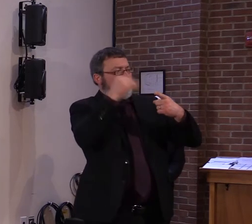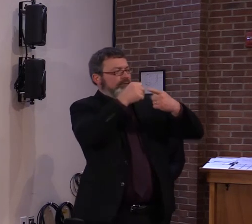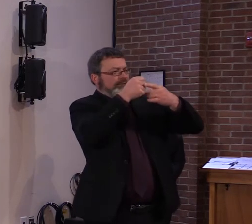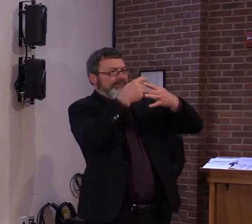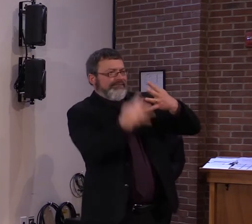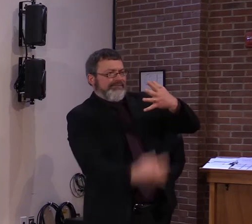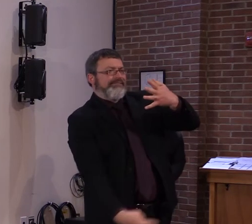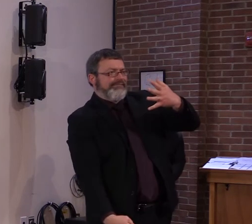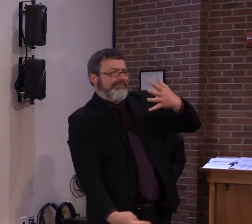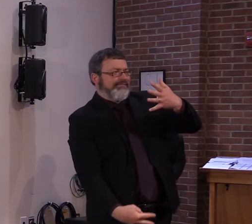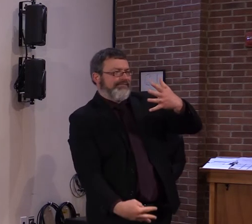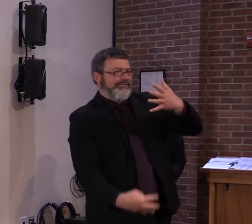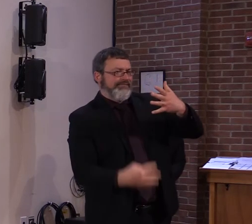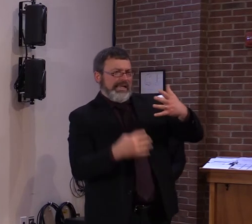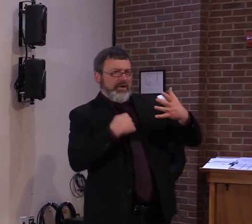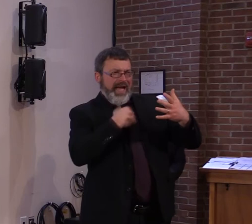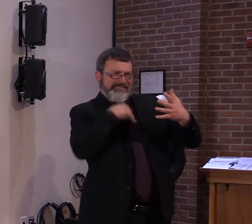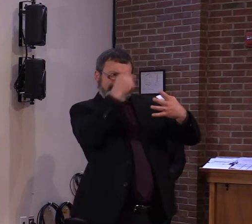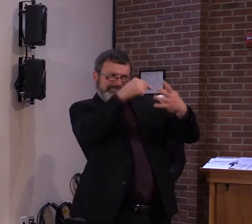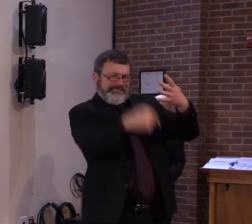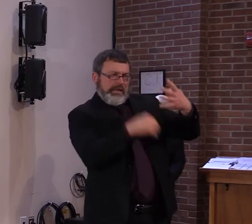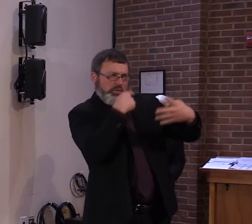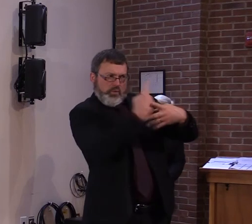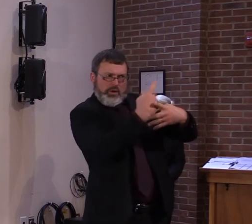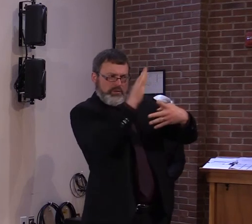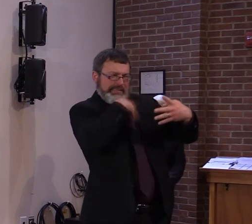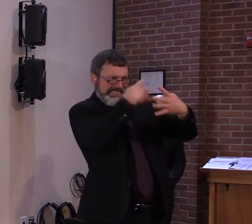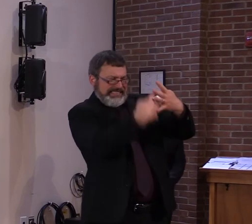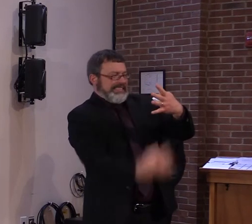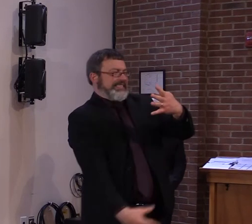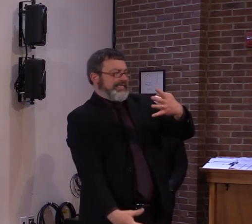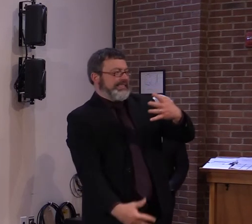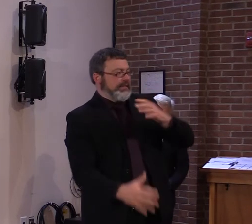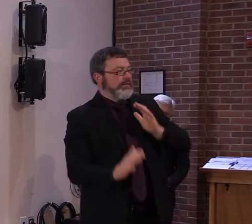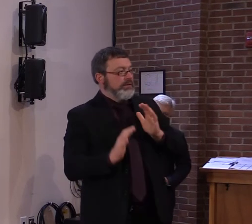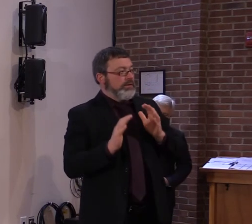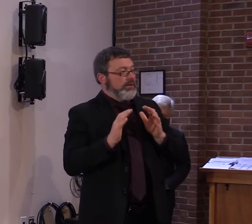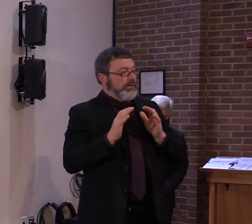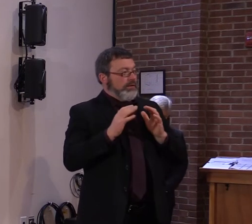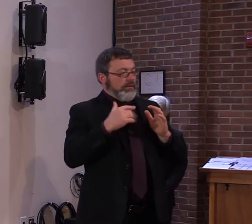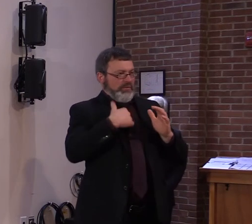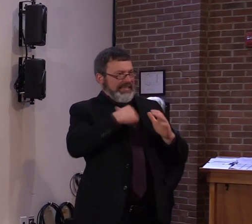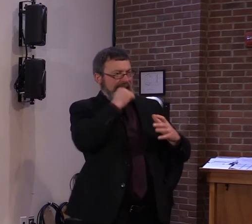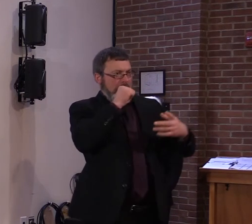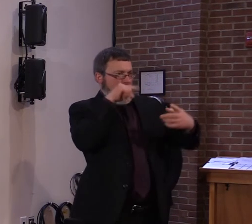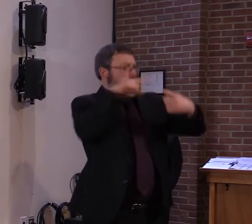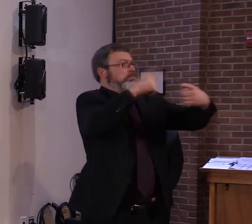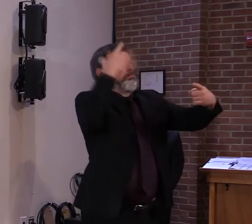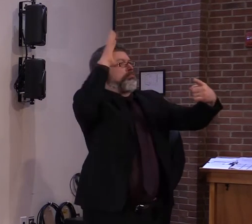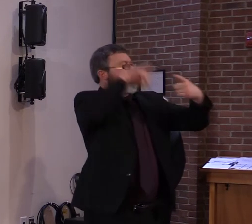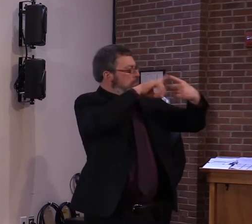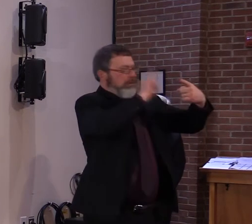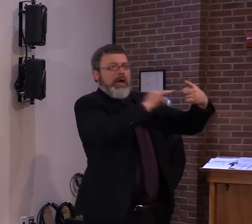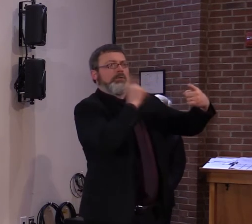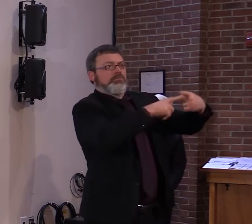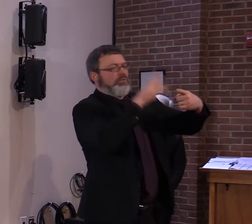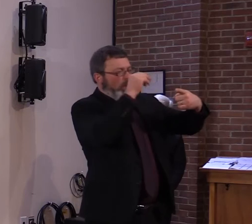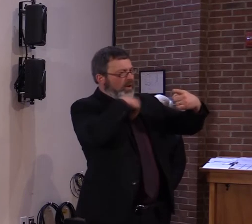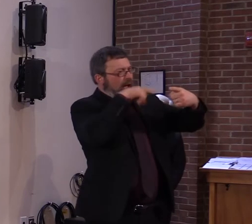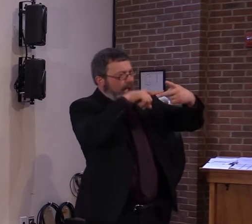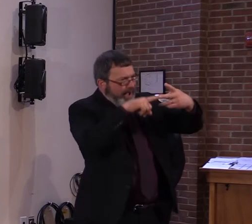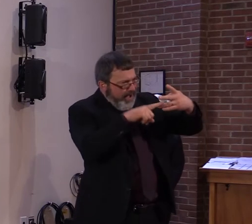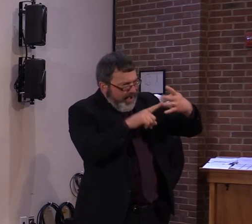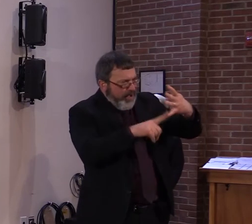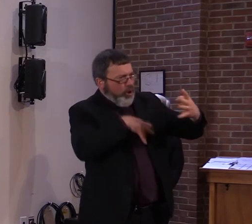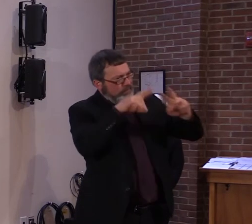would arbitrarily say, based on one metric alone, that we needed to do something. But I will remind you